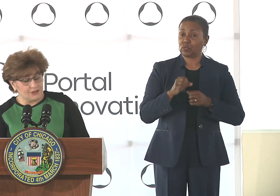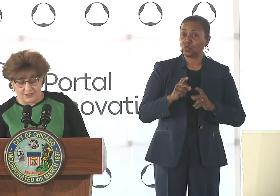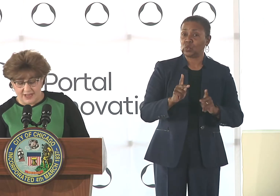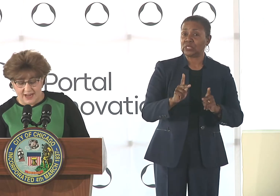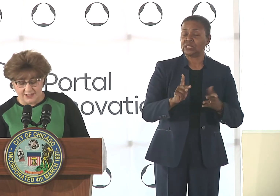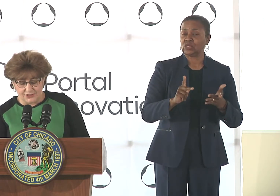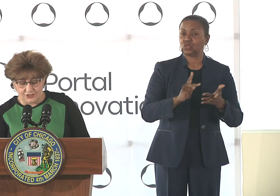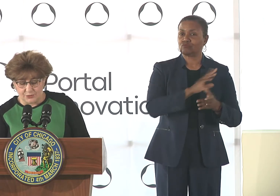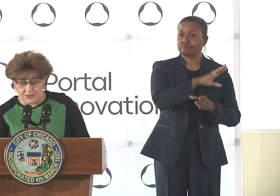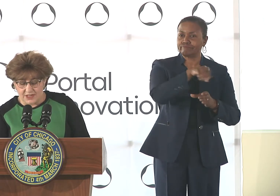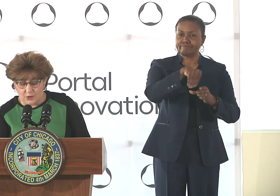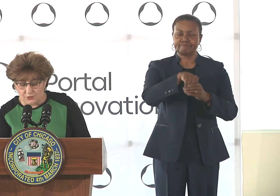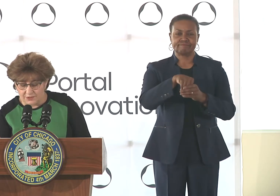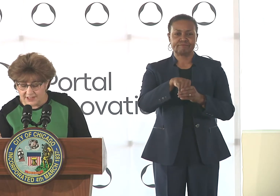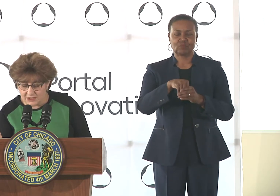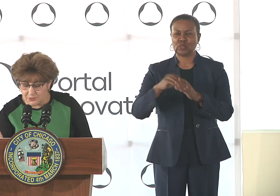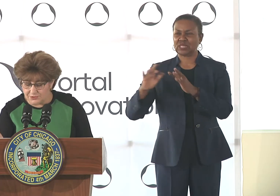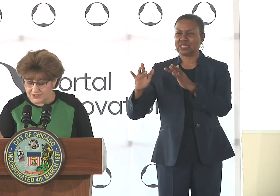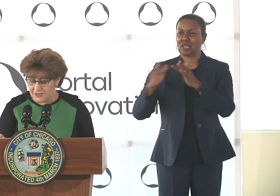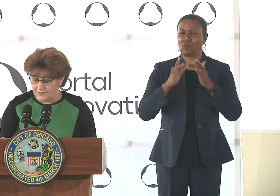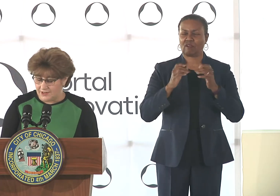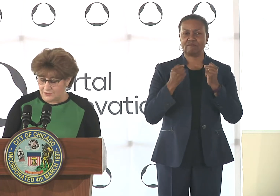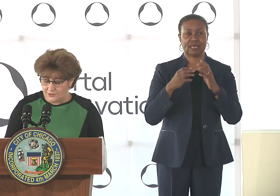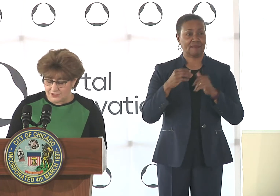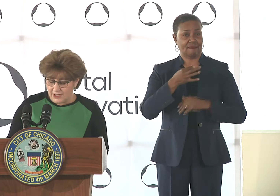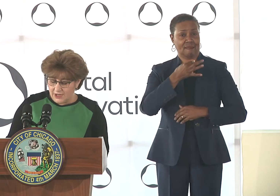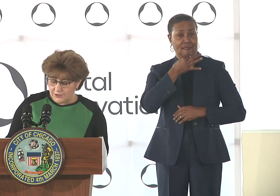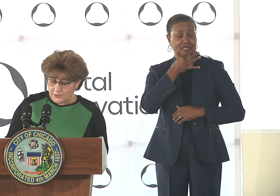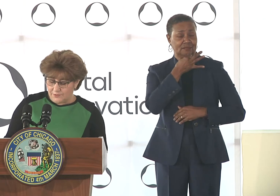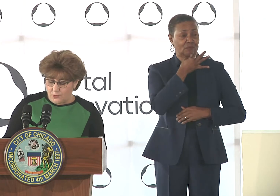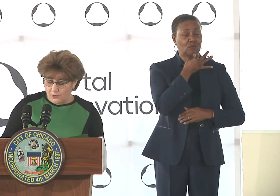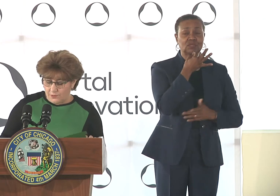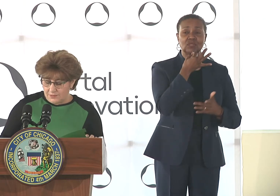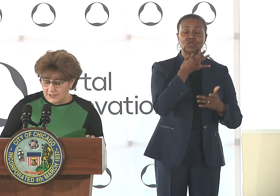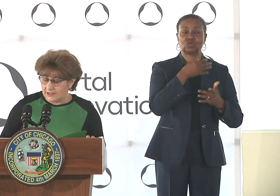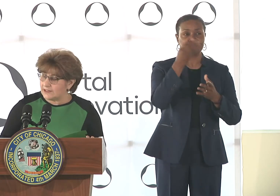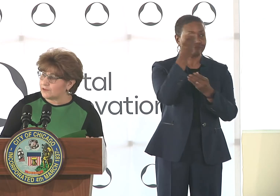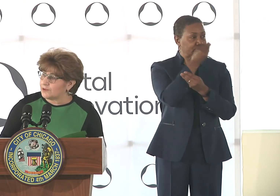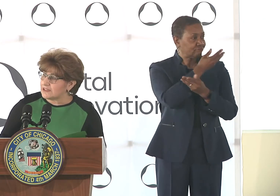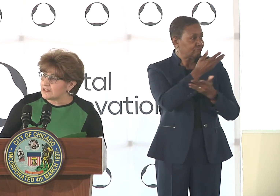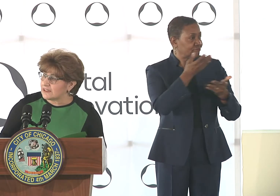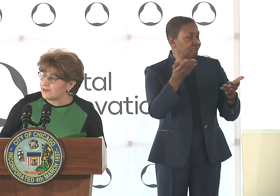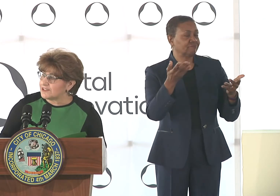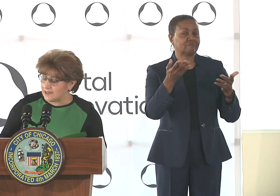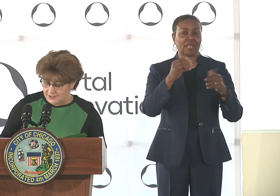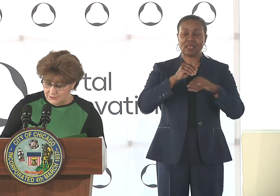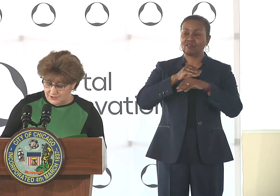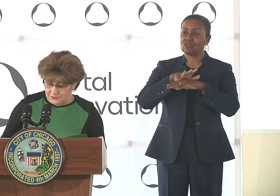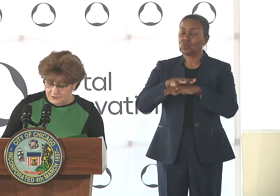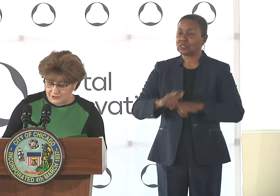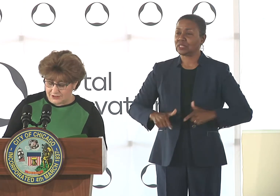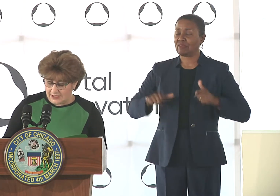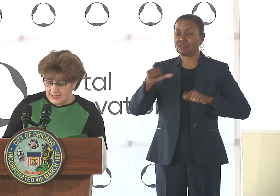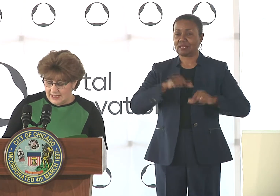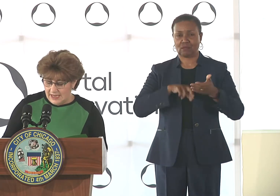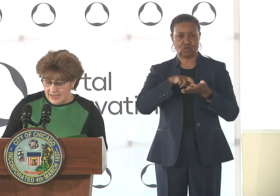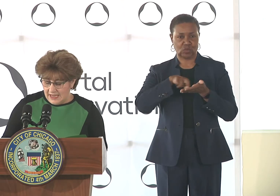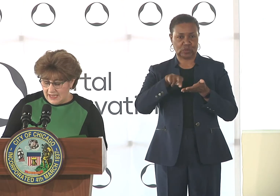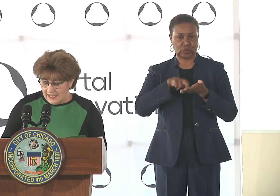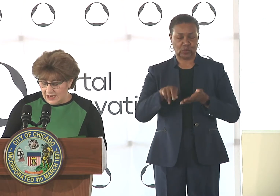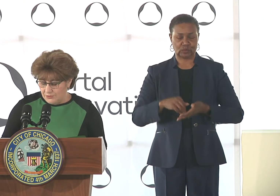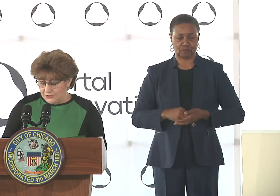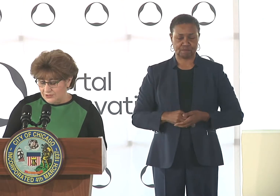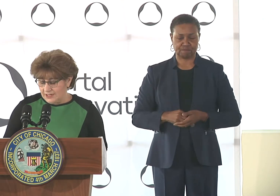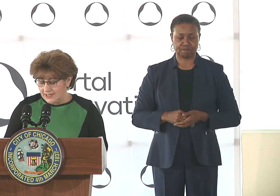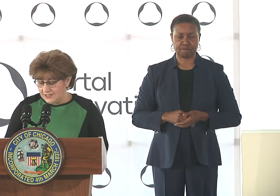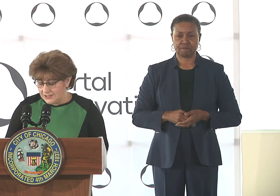Opportunities to engage with a network of experts and inventors to inform and influence life science research,